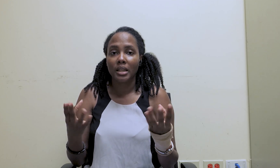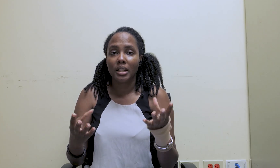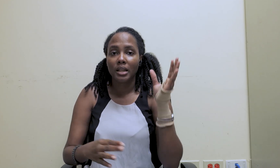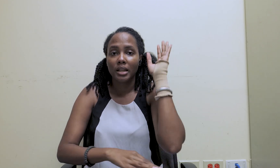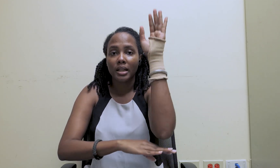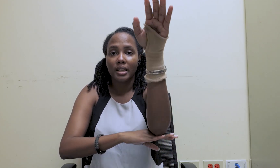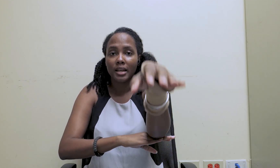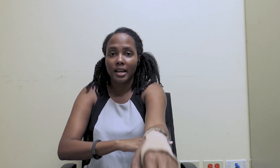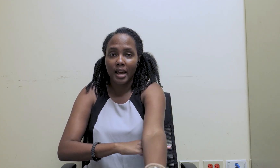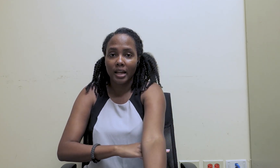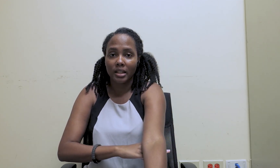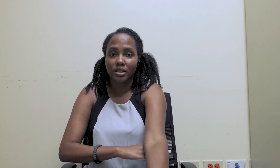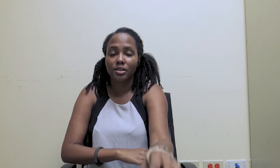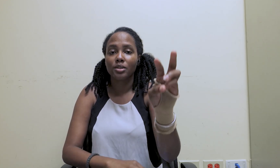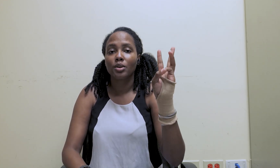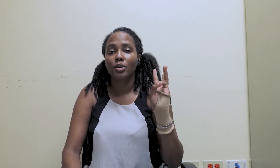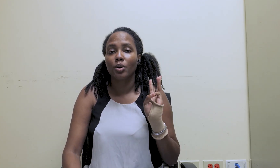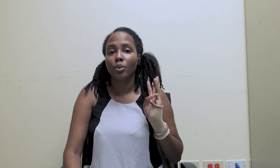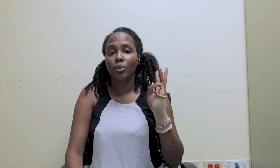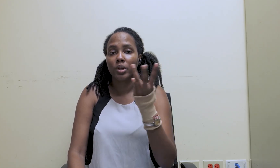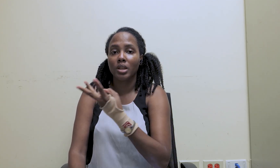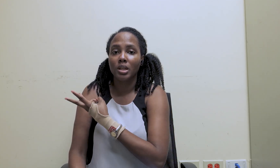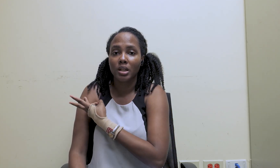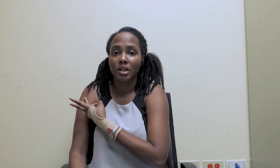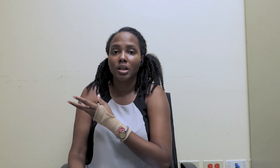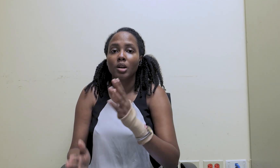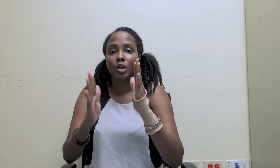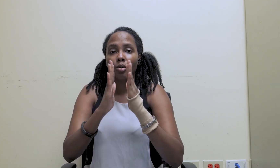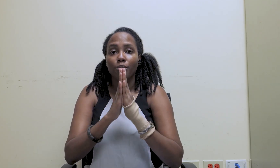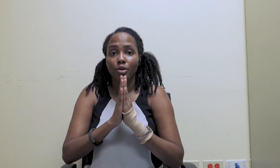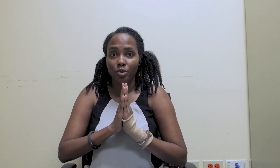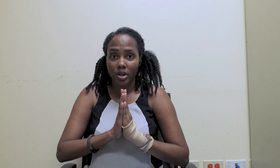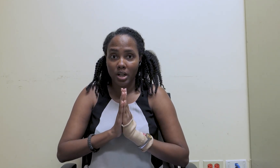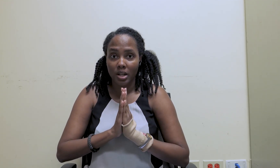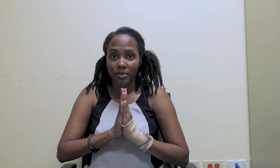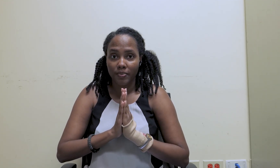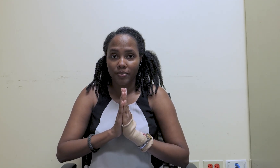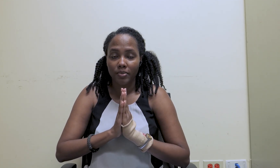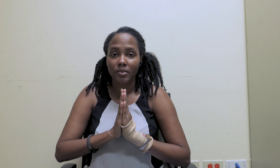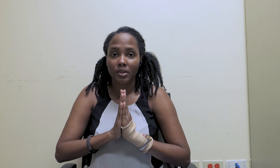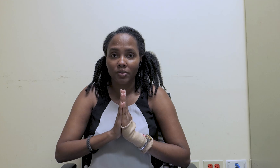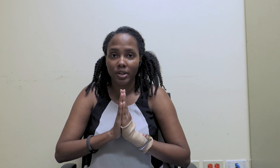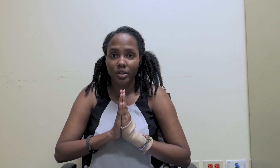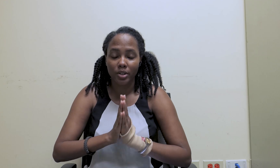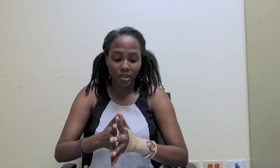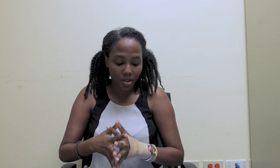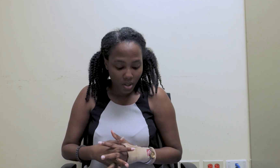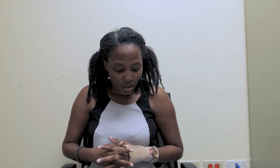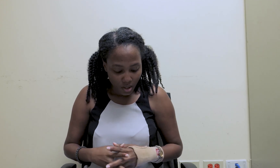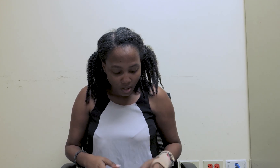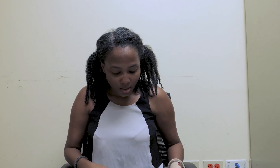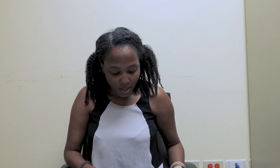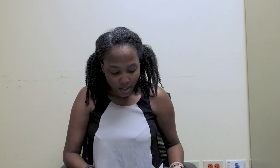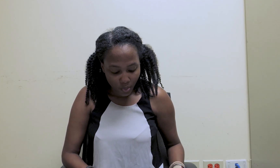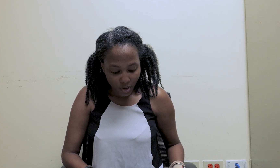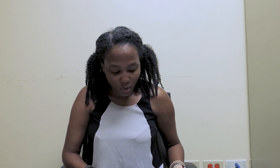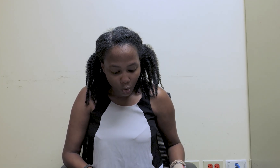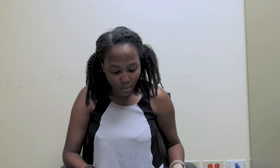Many nights we pray. Very good. The next line, with no